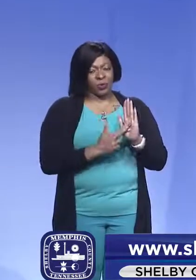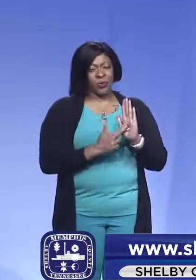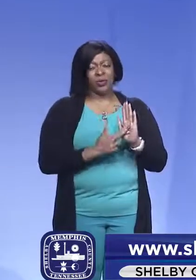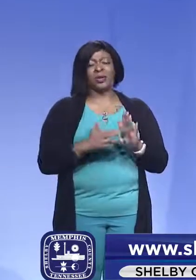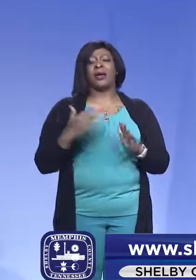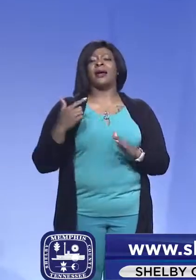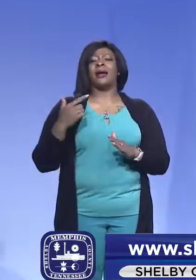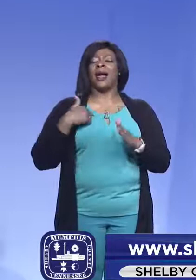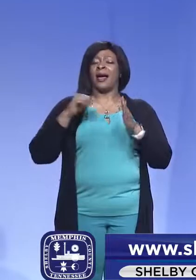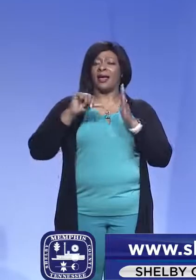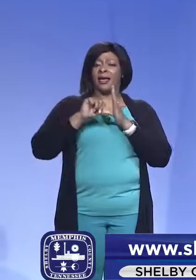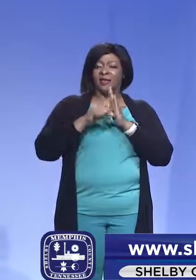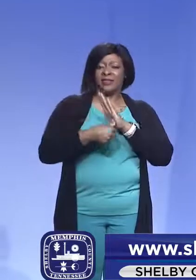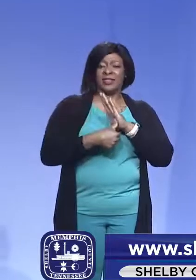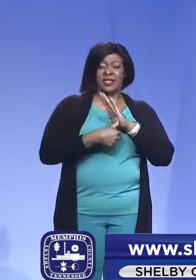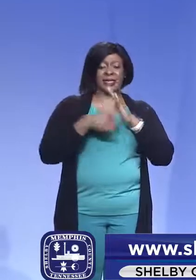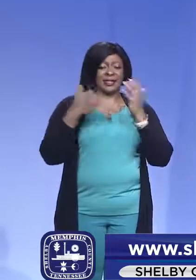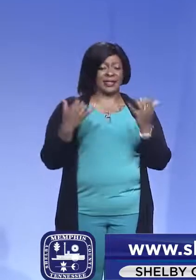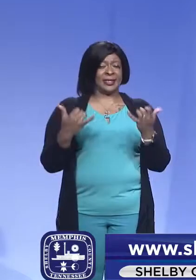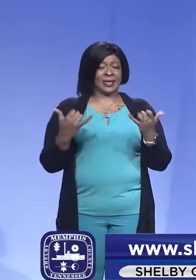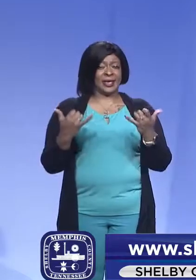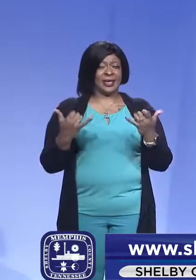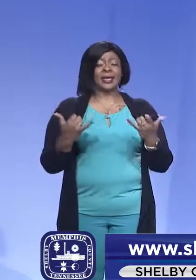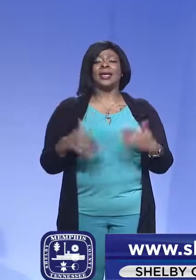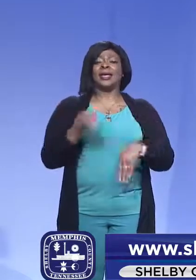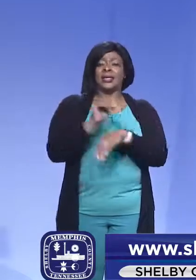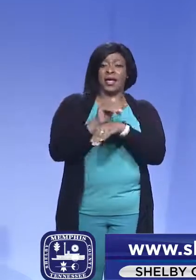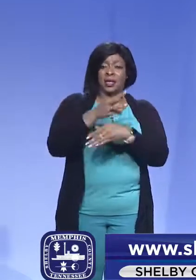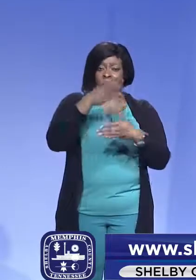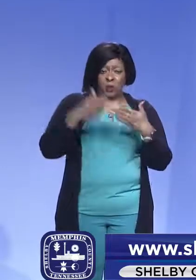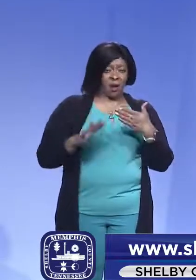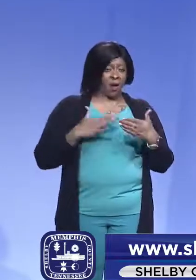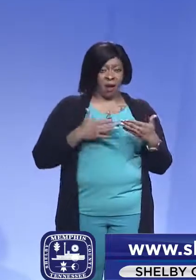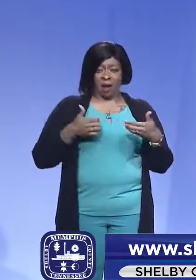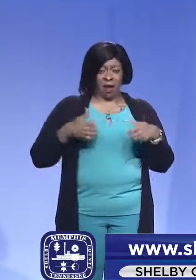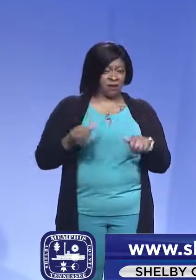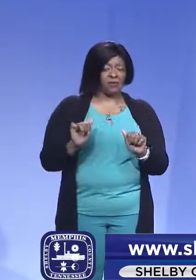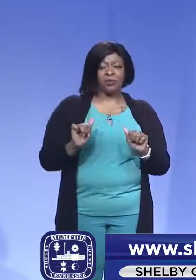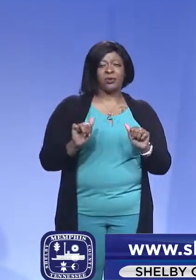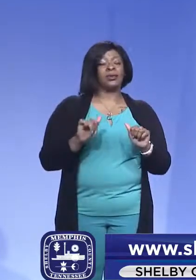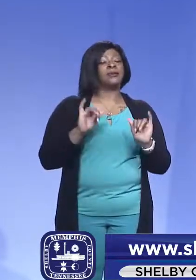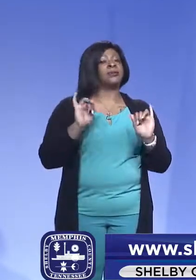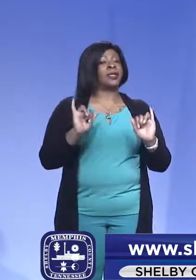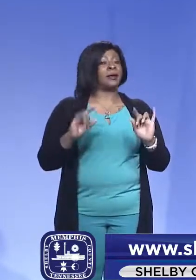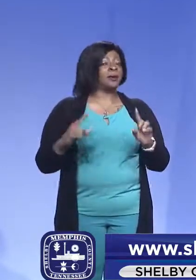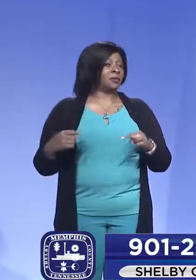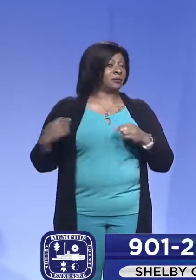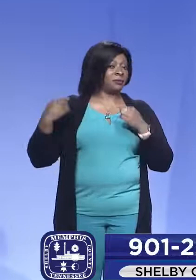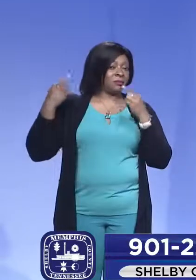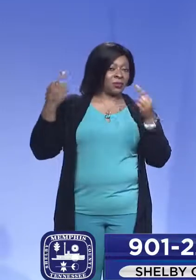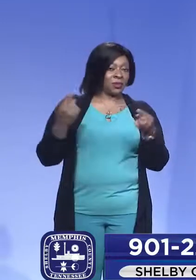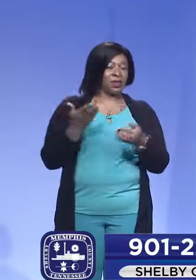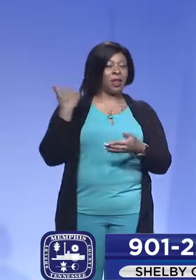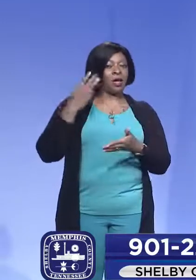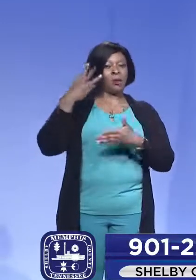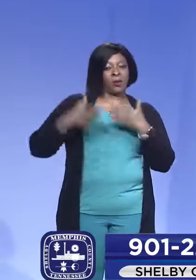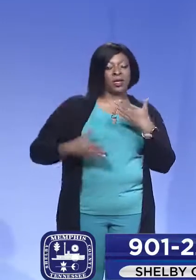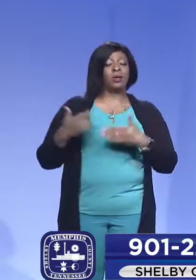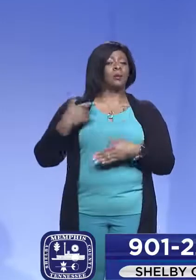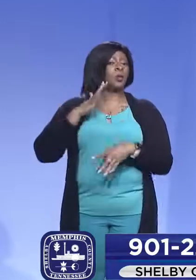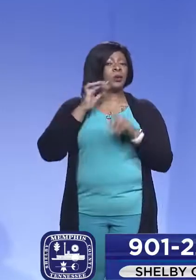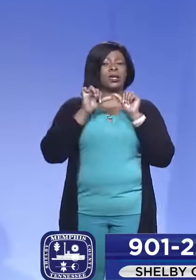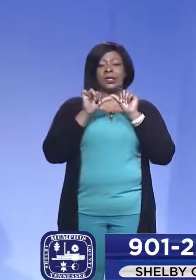today, tonight, and this weekend would be as they have been in the previous weekend. We